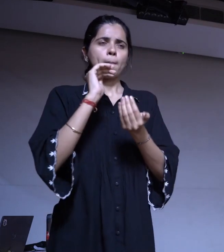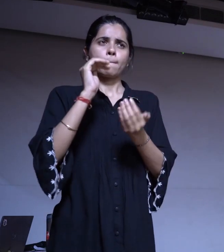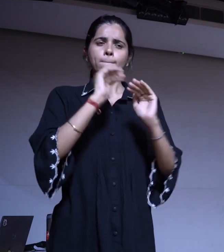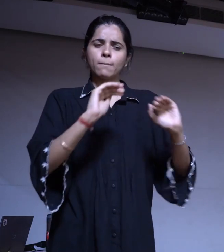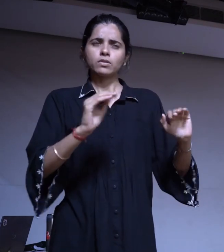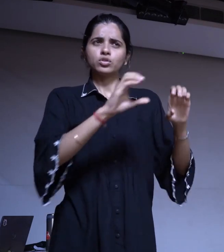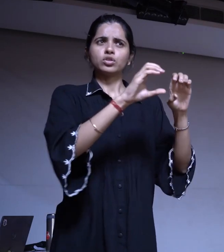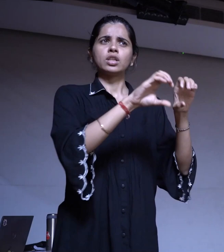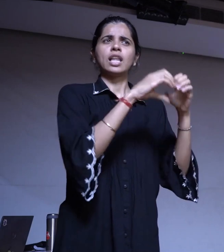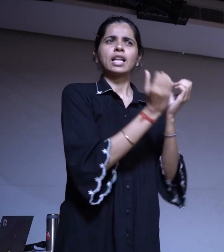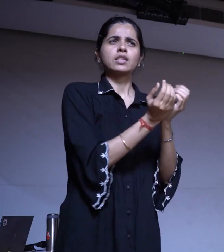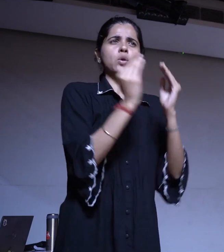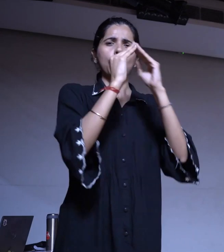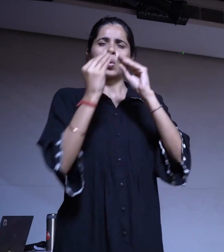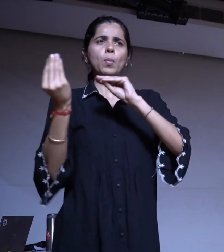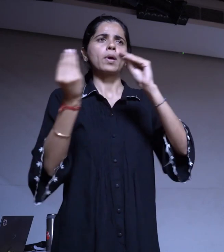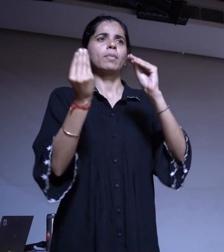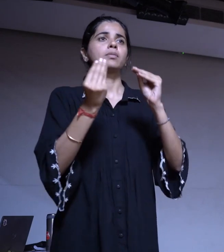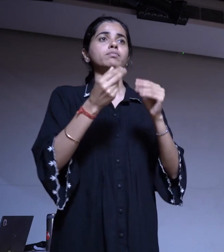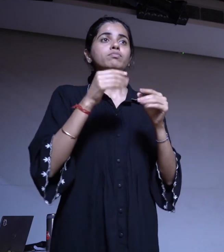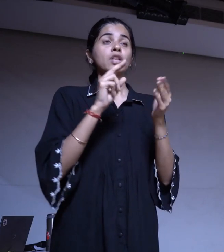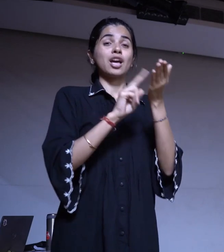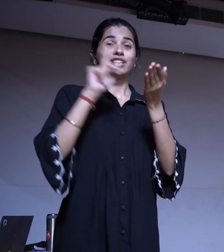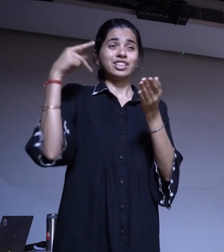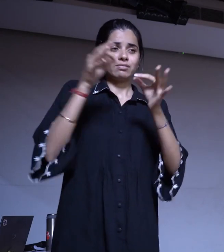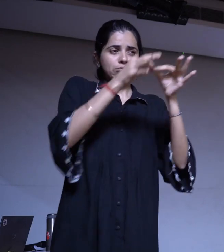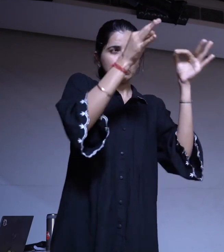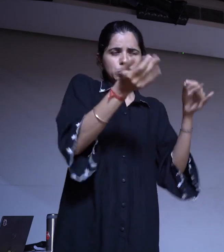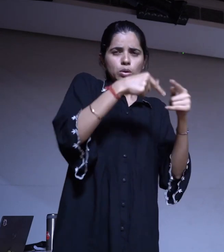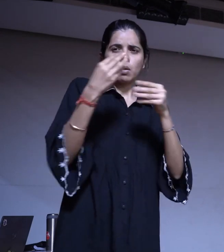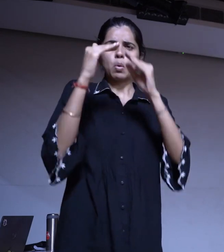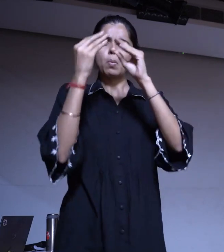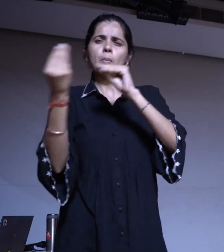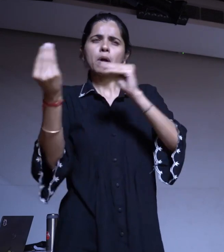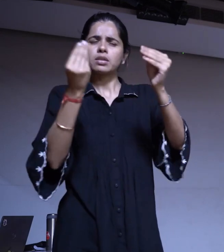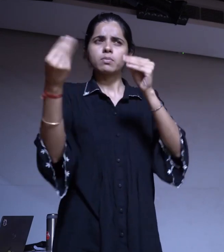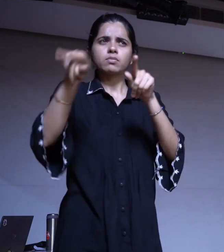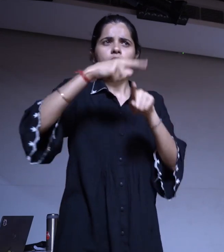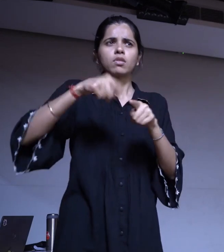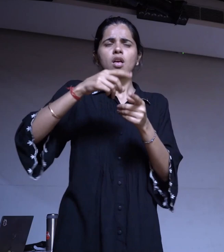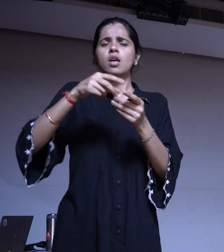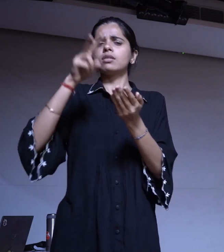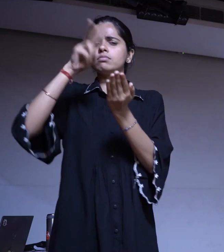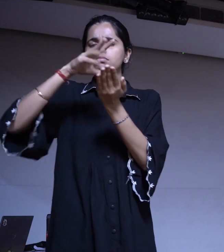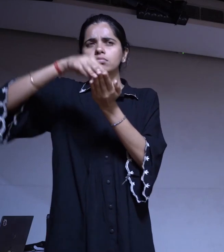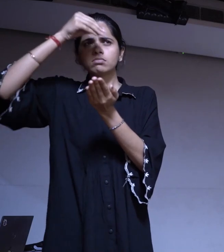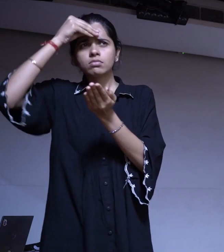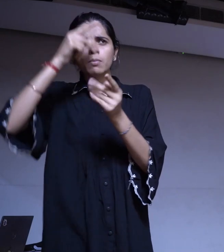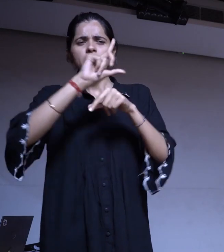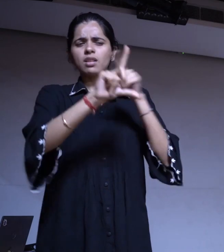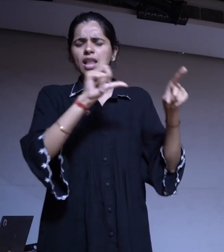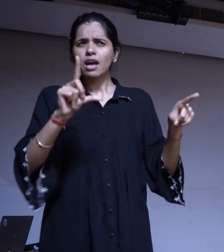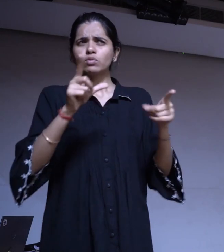from uh a neighboring School these were about kids between the ages of 8 and 10 to see how they learn to read different